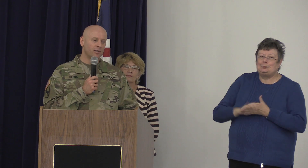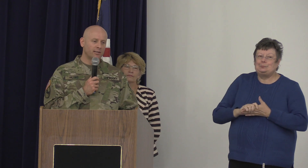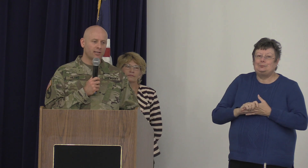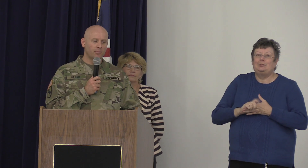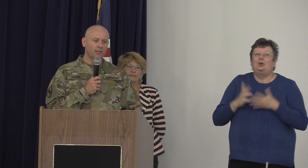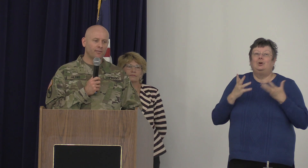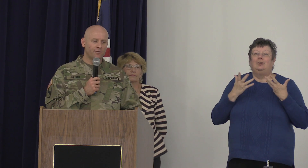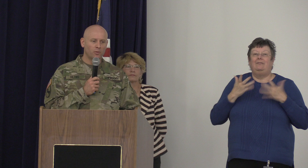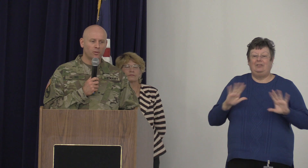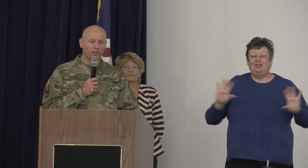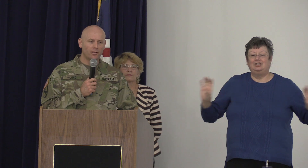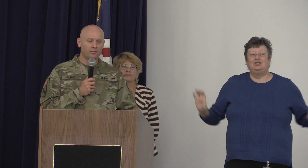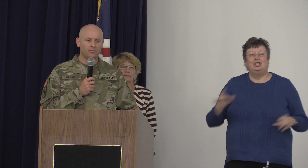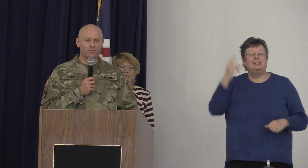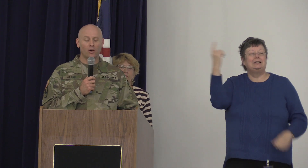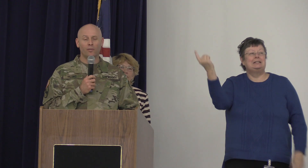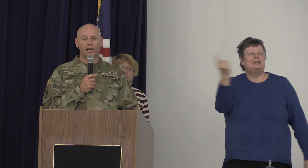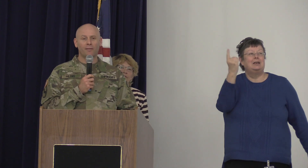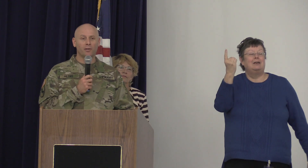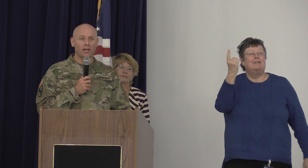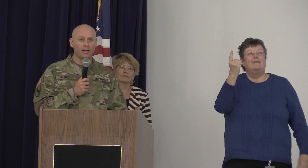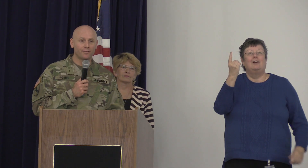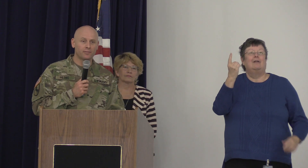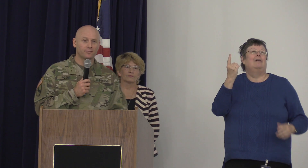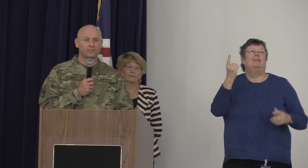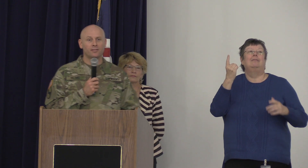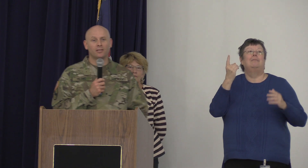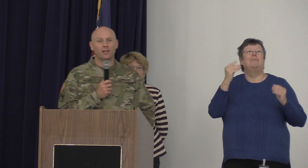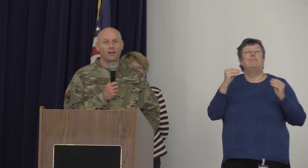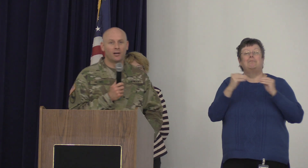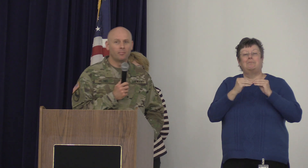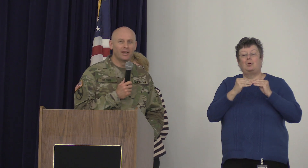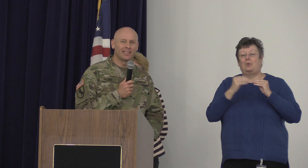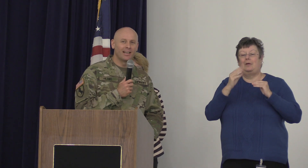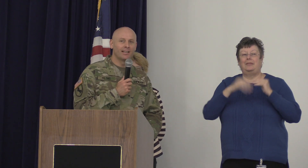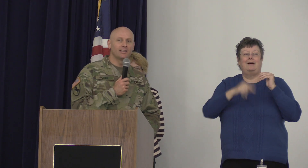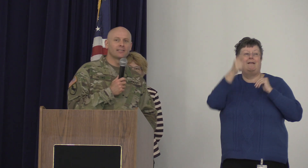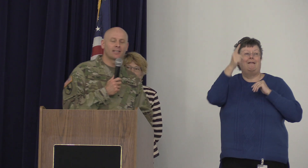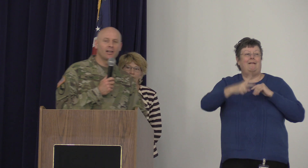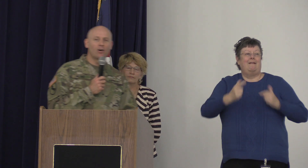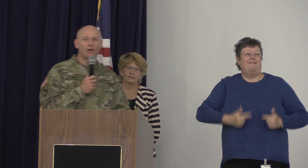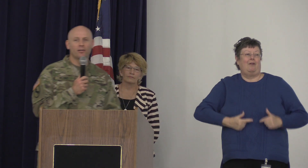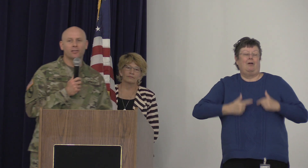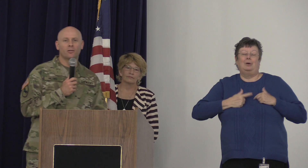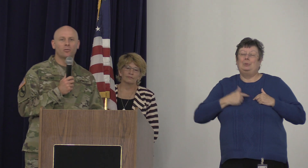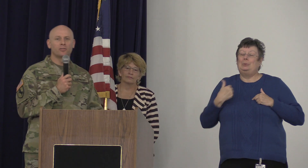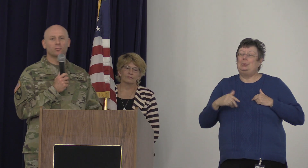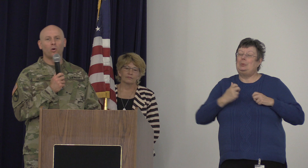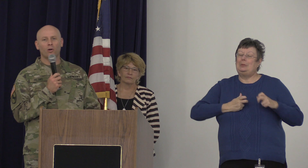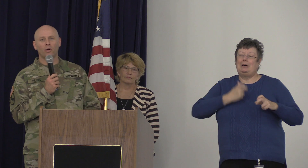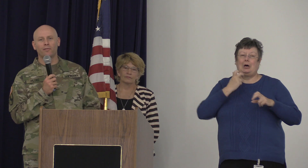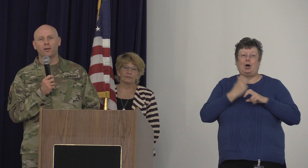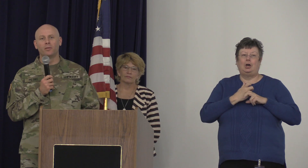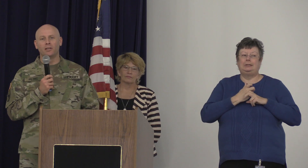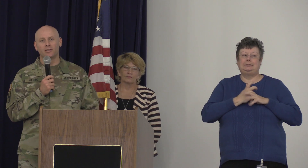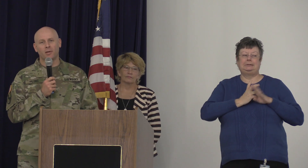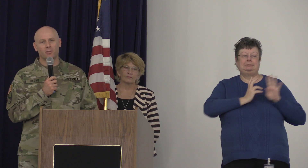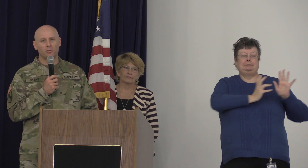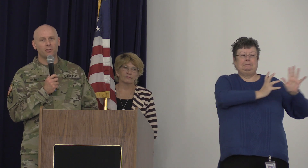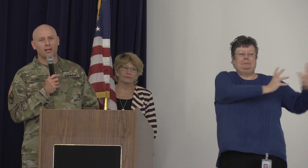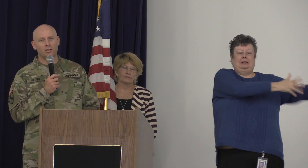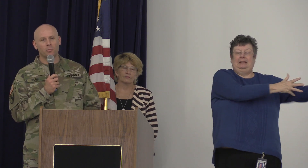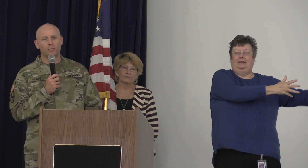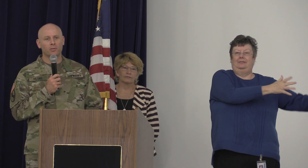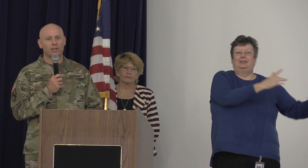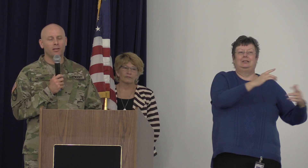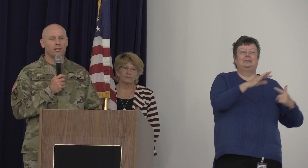when you've done something for over half your life, it's kind of hard to just walk away from. Especially